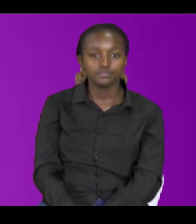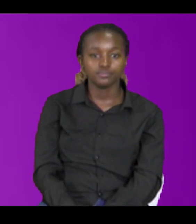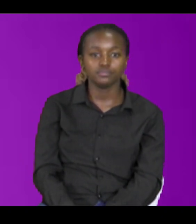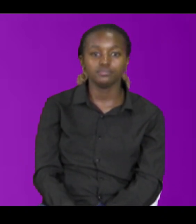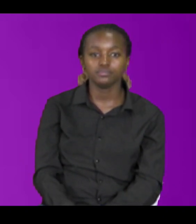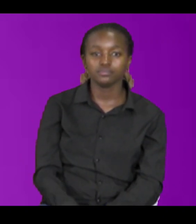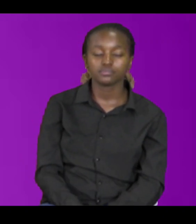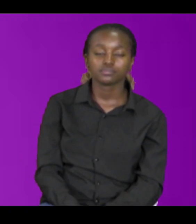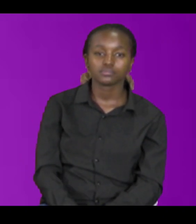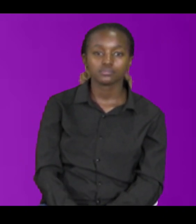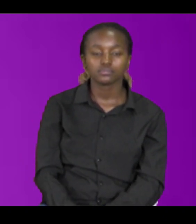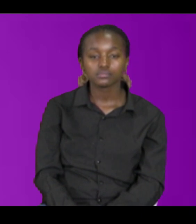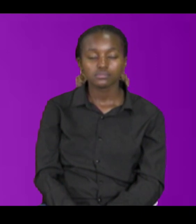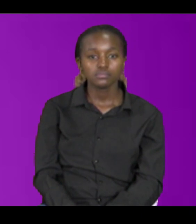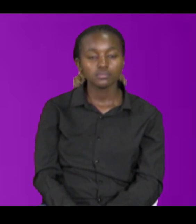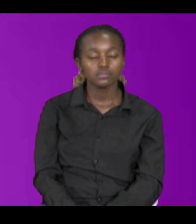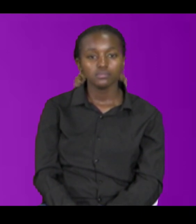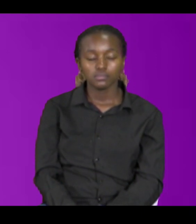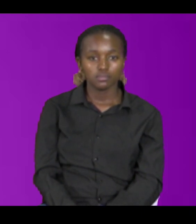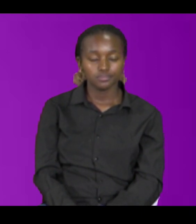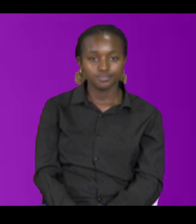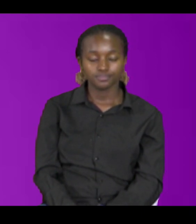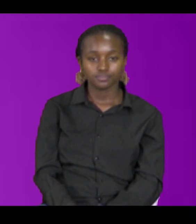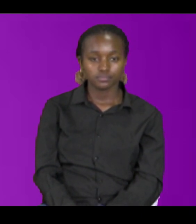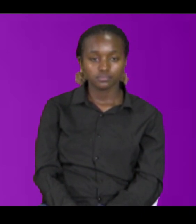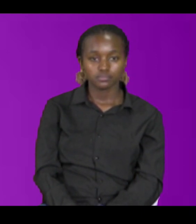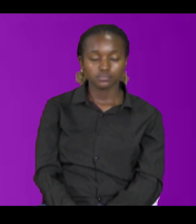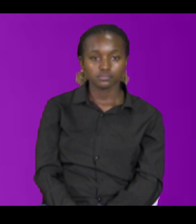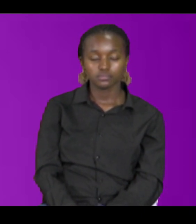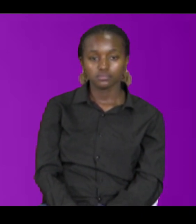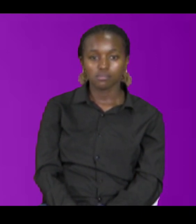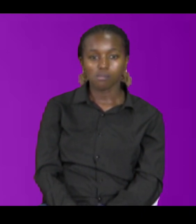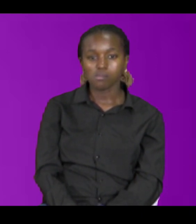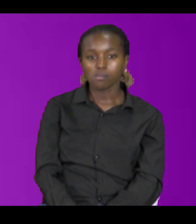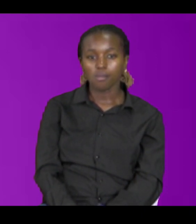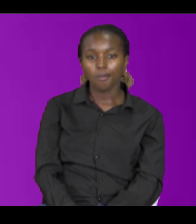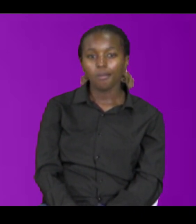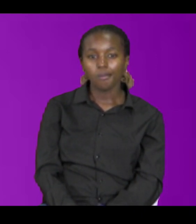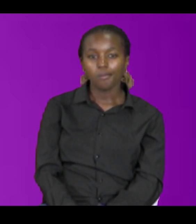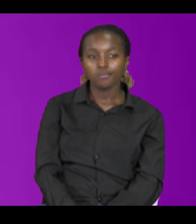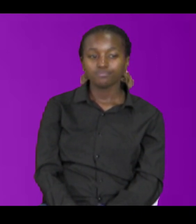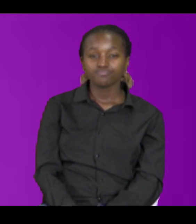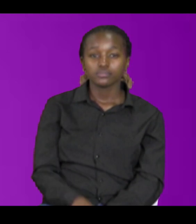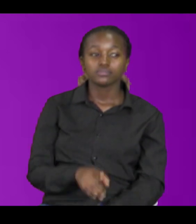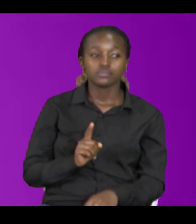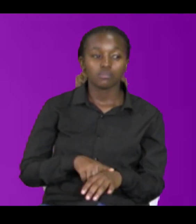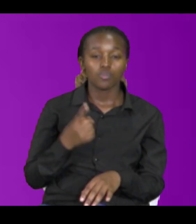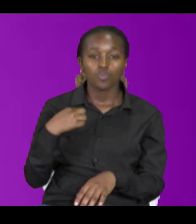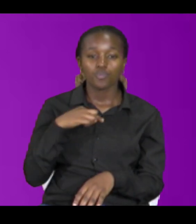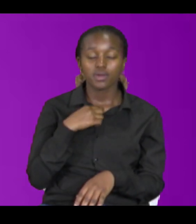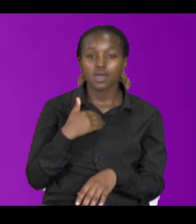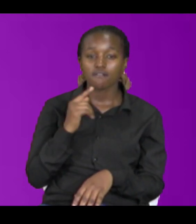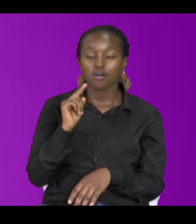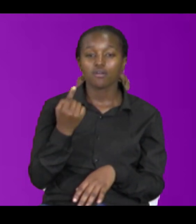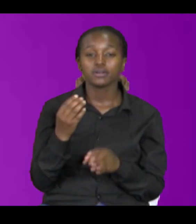we held our first meeting, there are some people who didn't know how to navigate